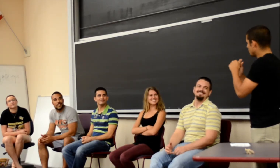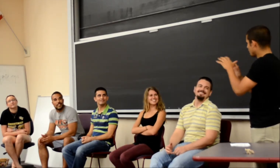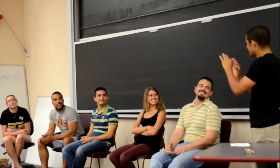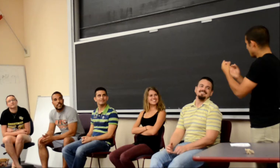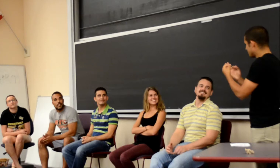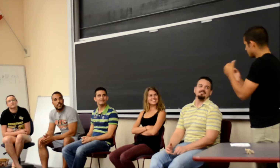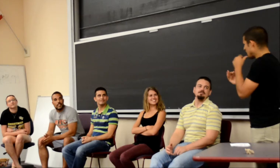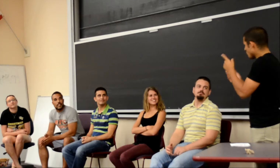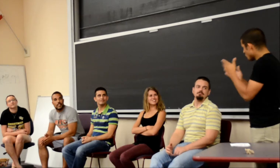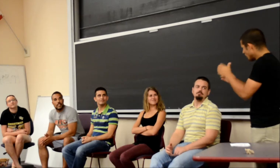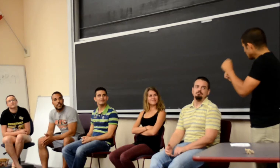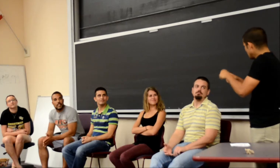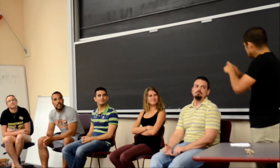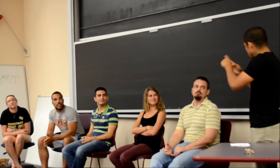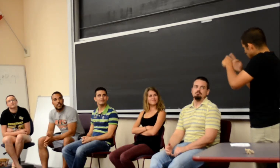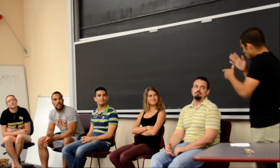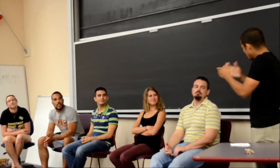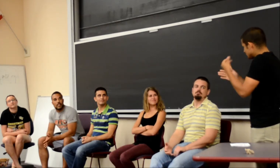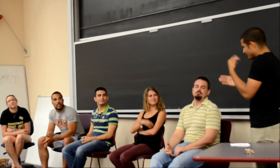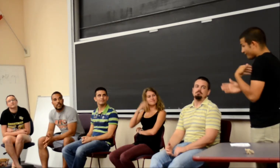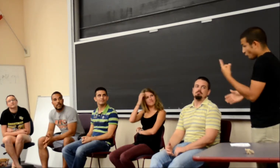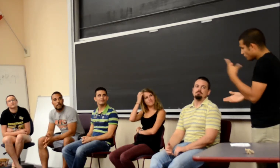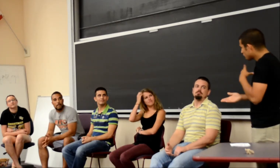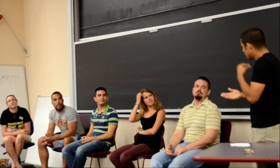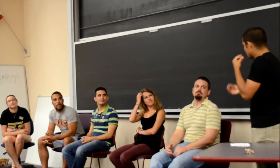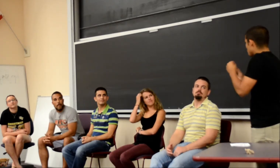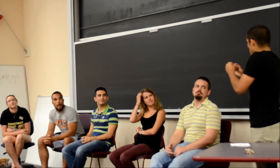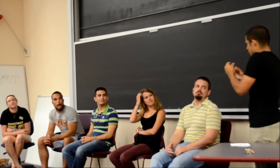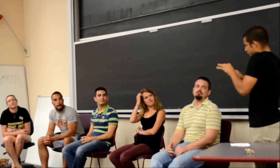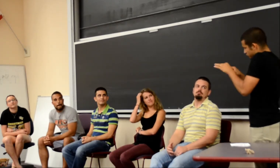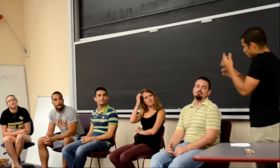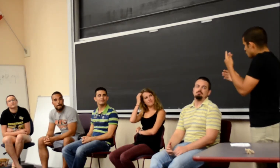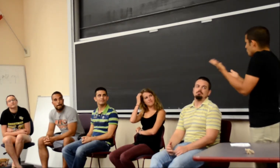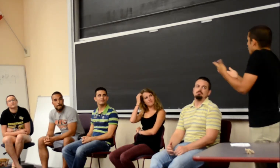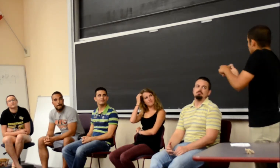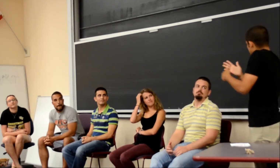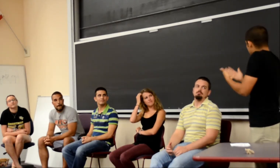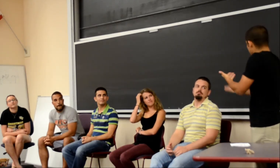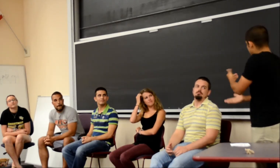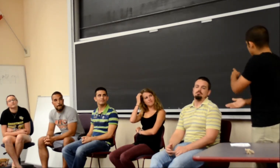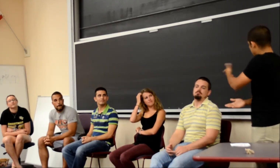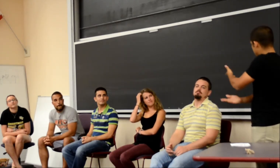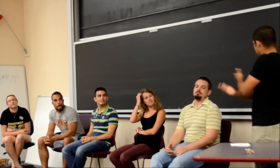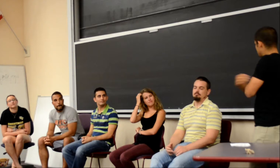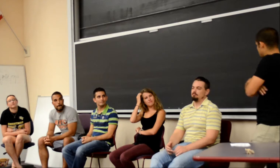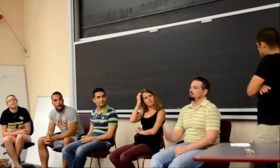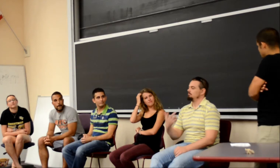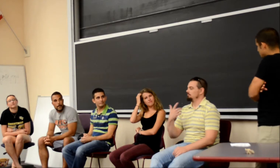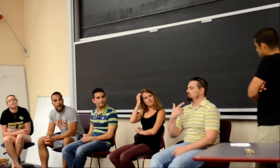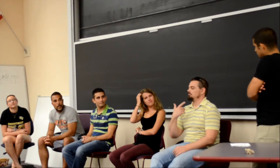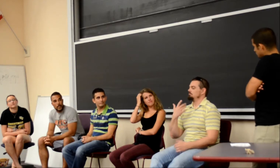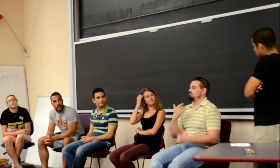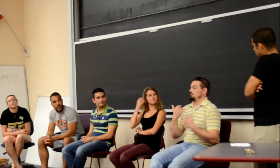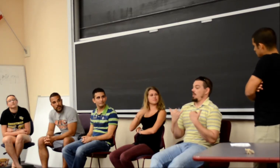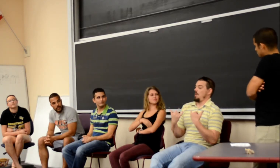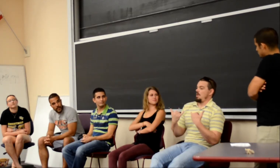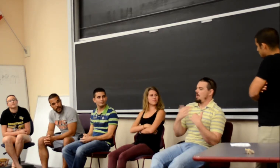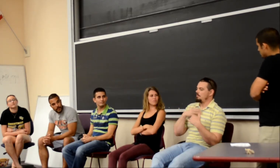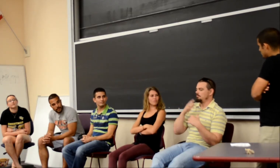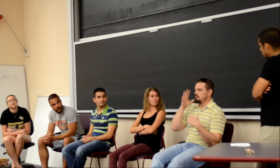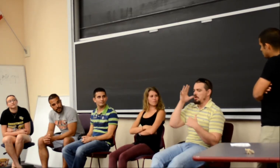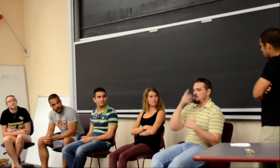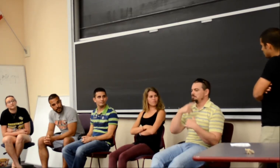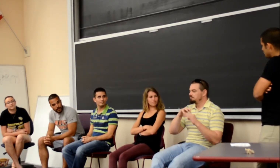So how did you communicate with your family? Not only sign language, but were there other modes of